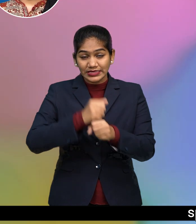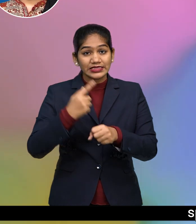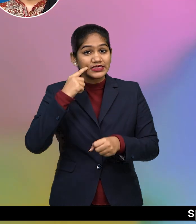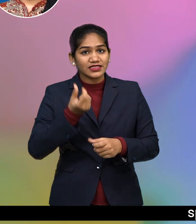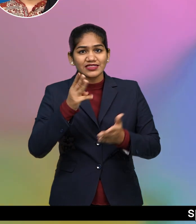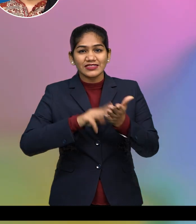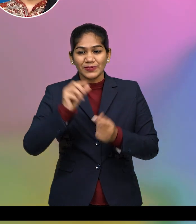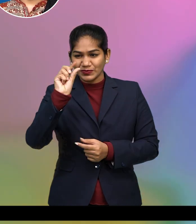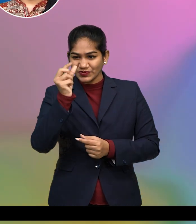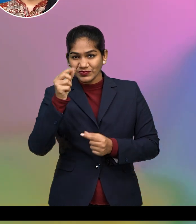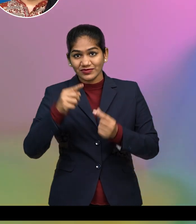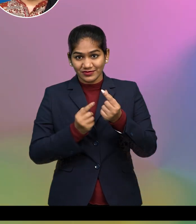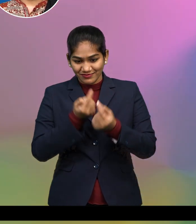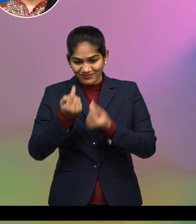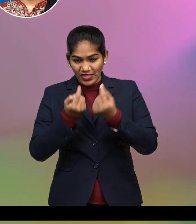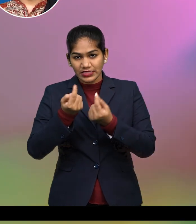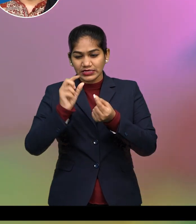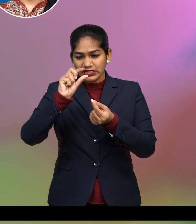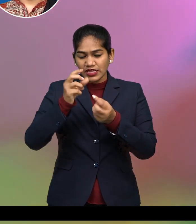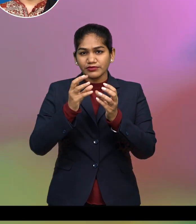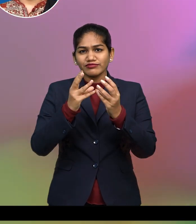spreads the spores into the air.